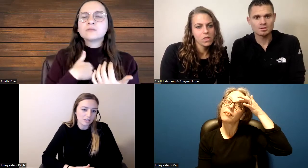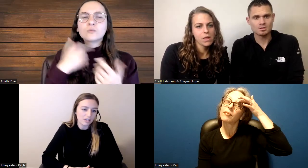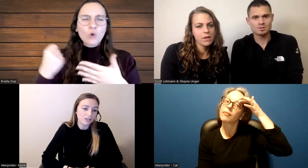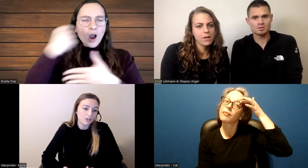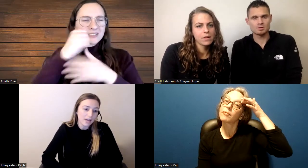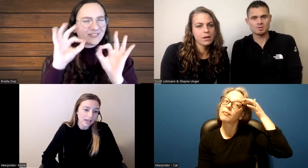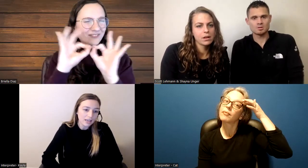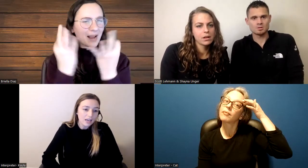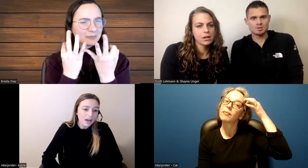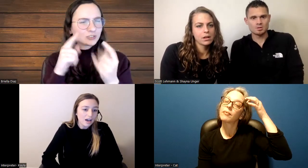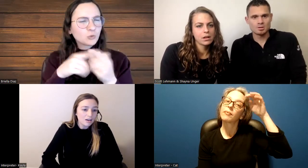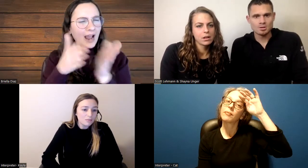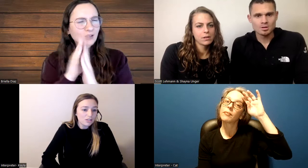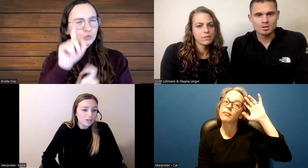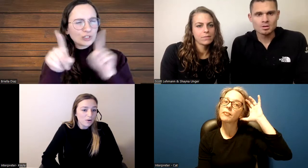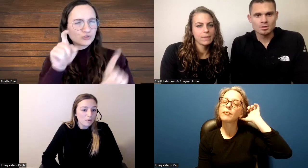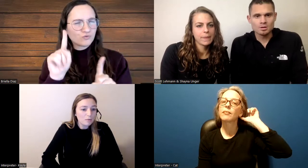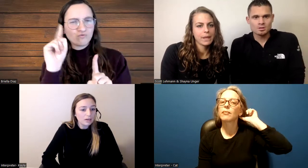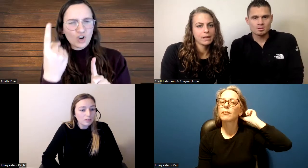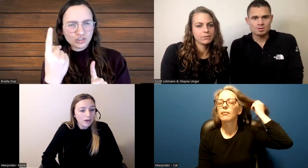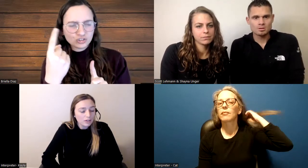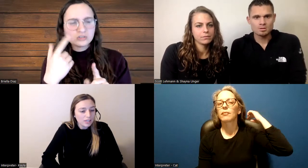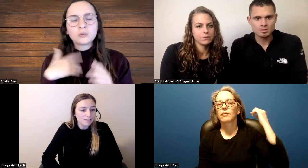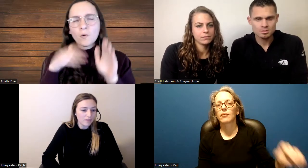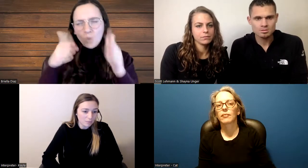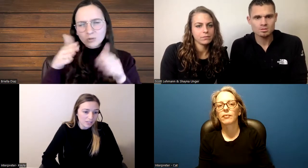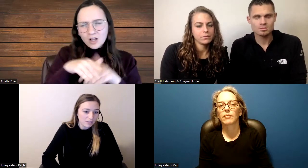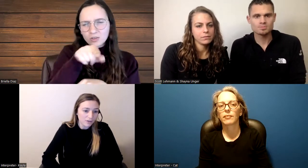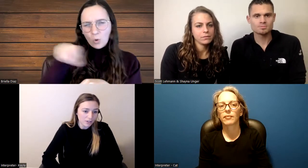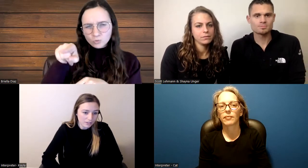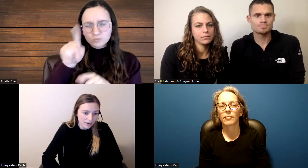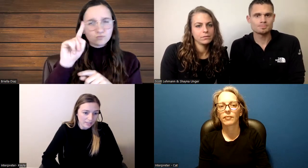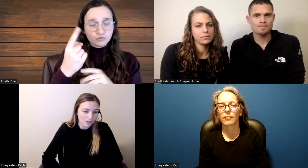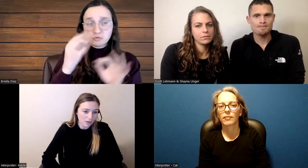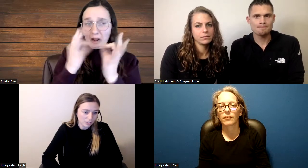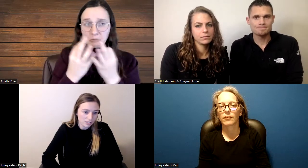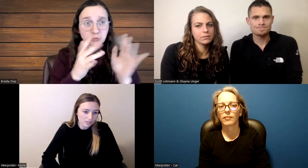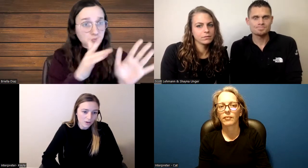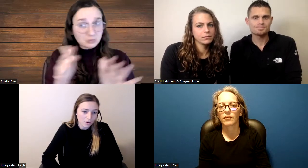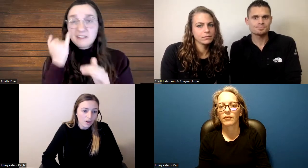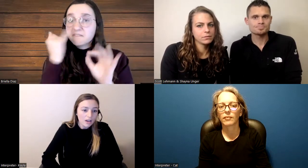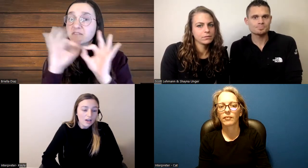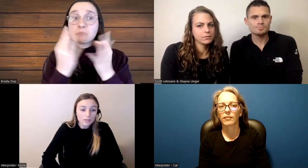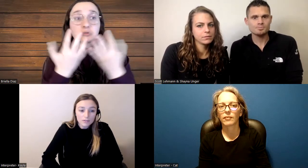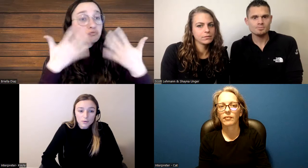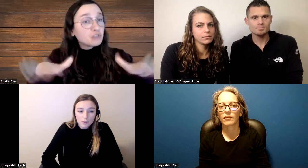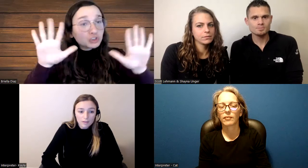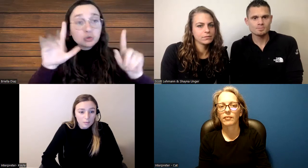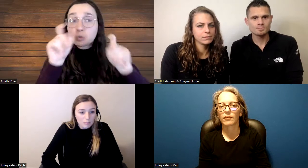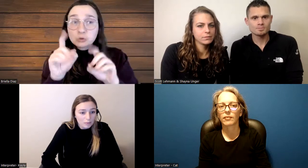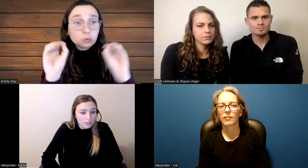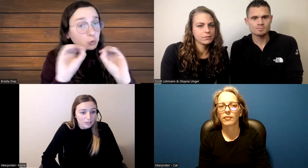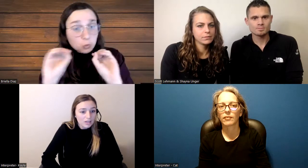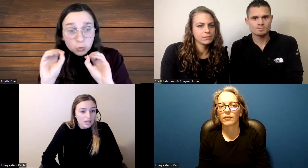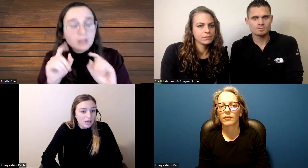transition over to the Q&A. So we're going to prioritize families first for asking questions. So those of you who are